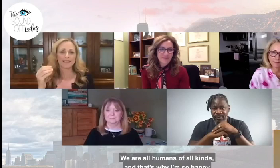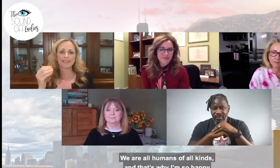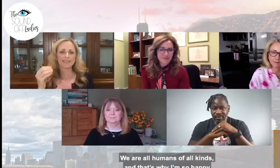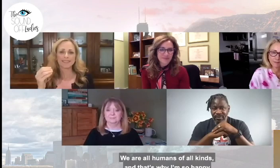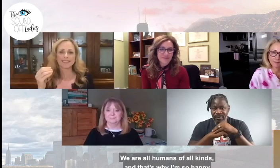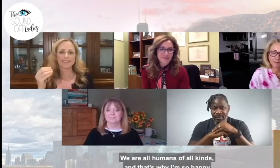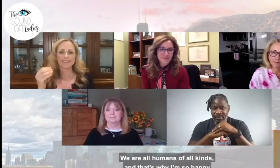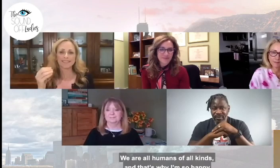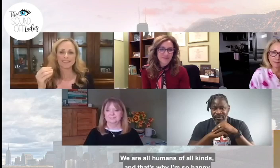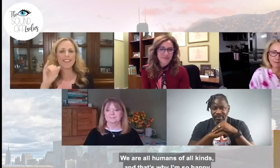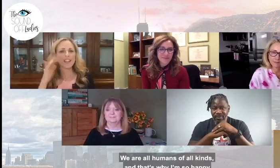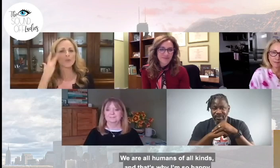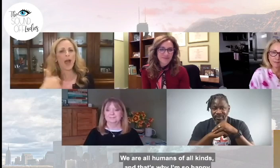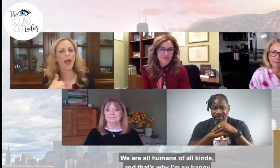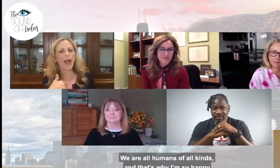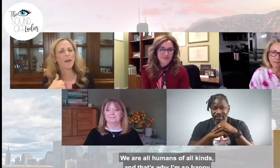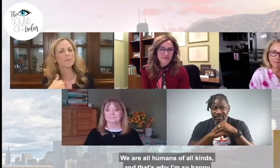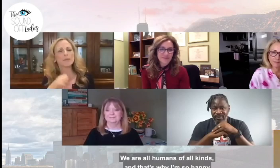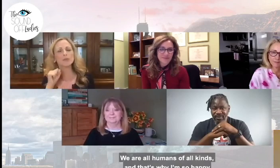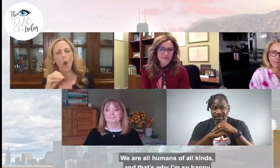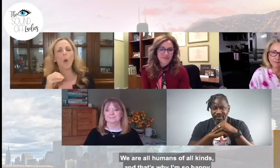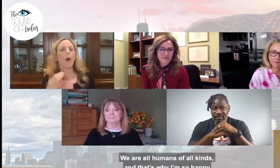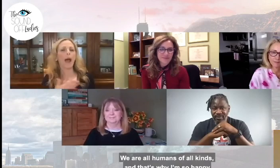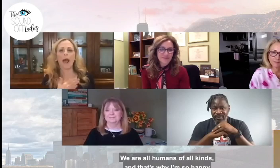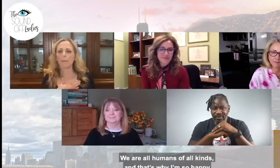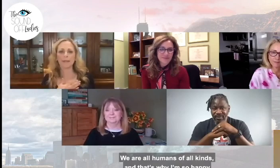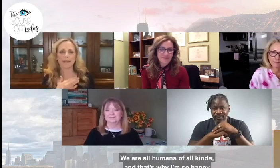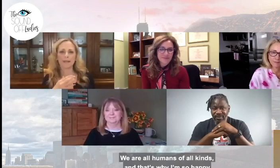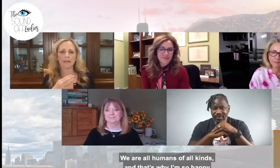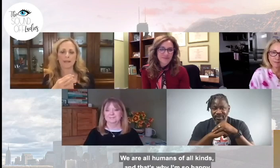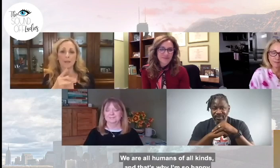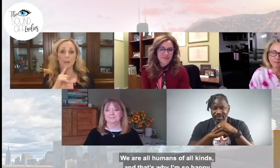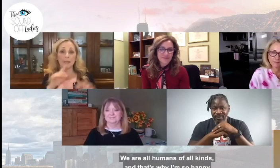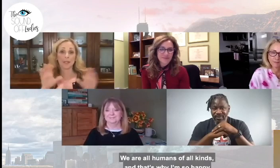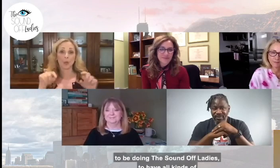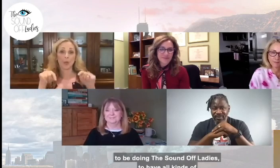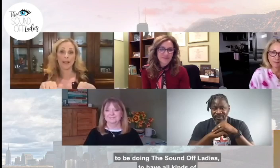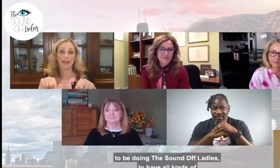that all kinds of humans. And that's why I'm so happy